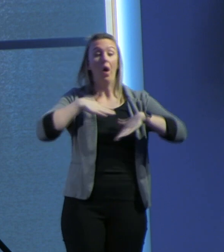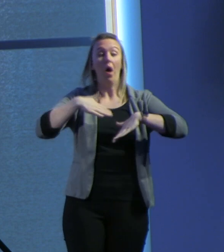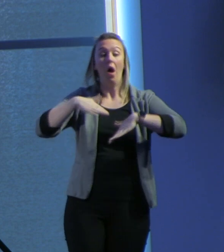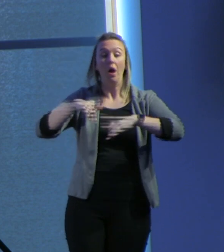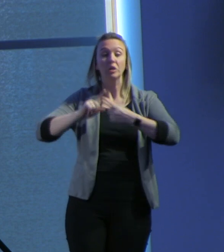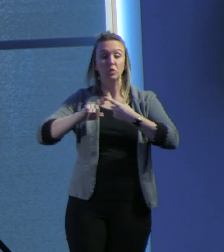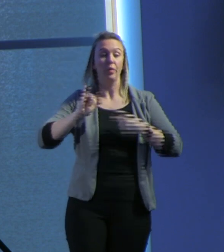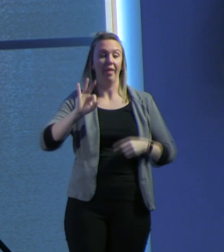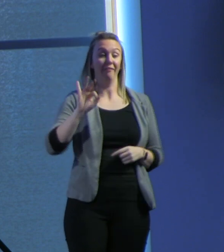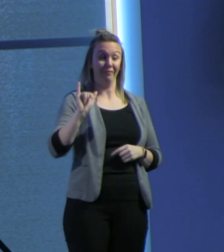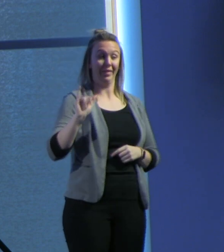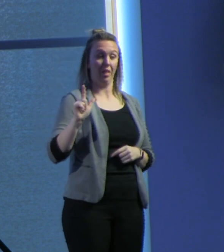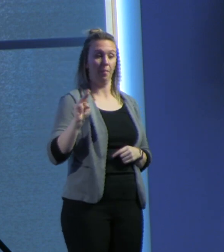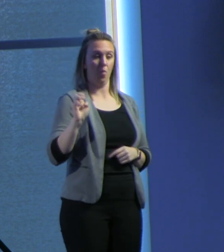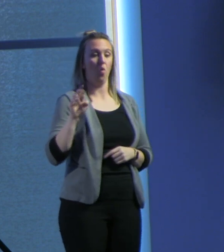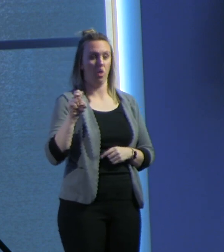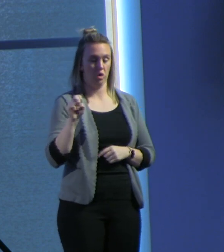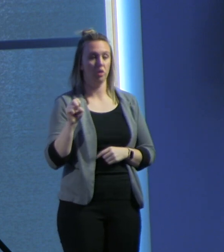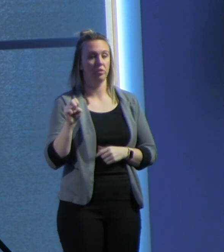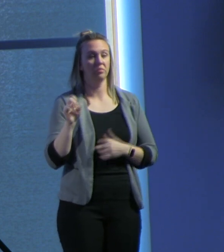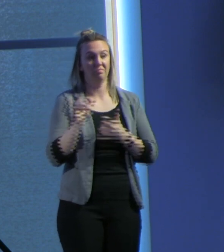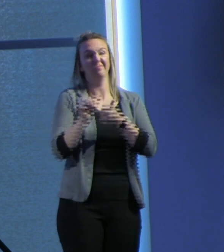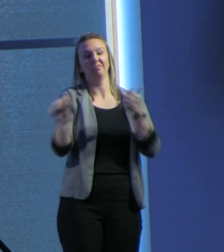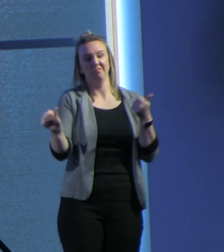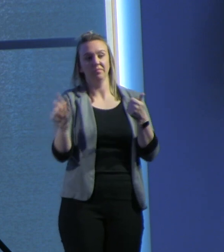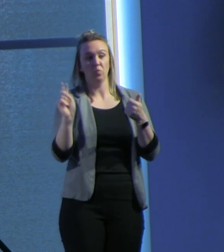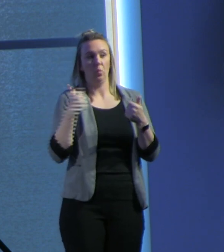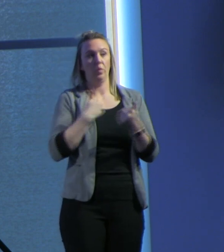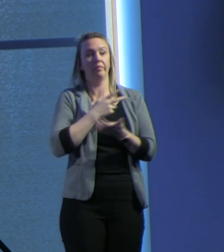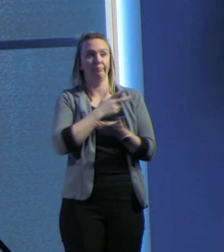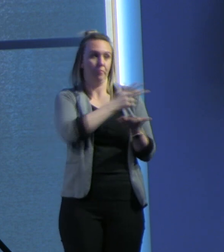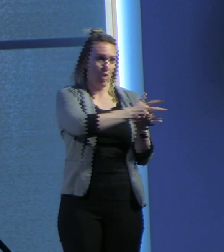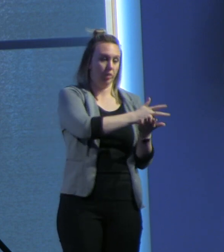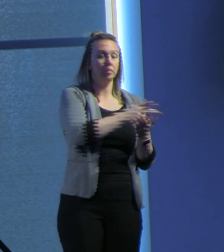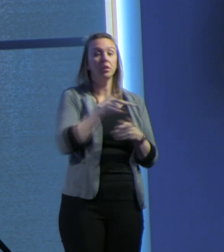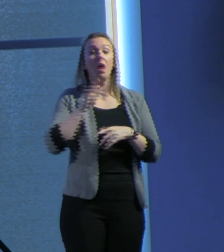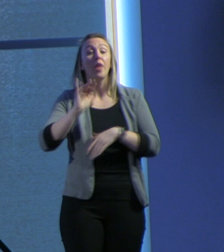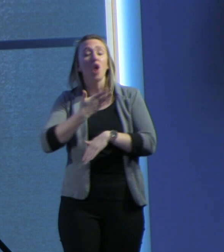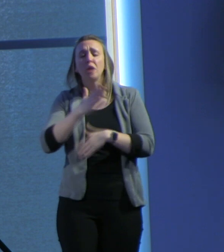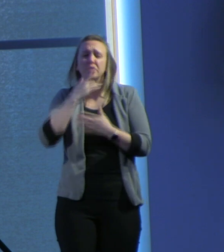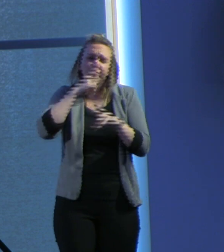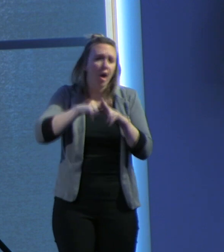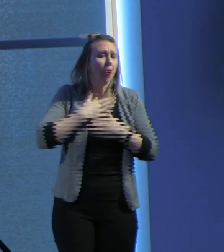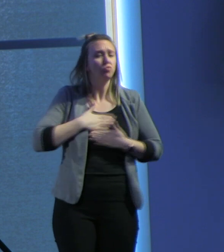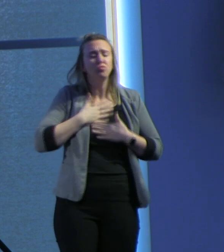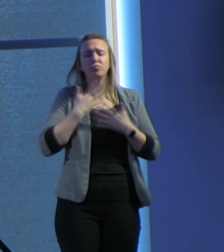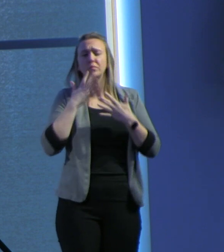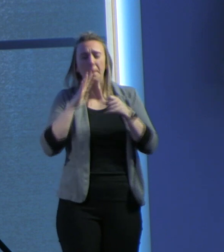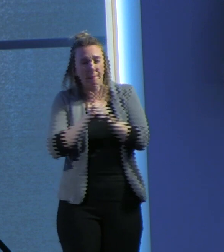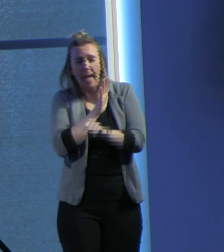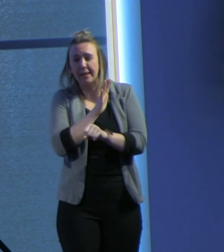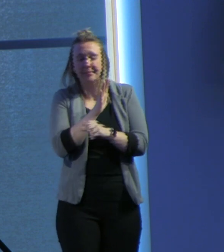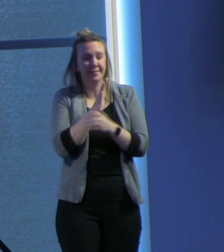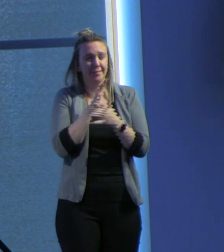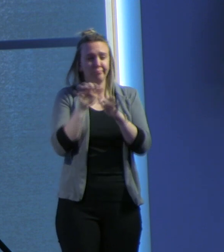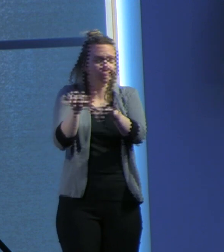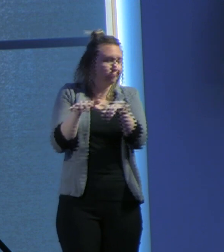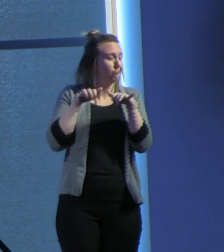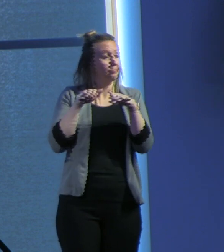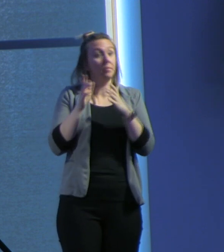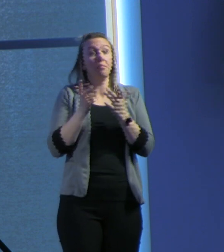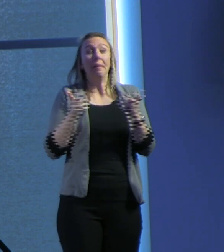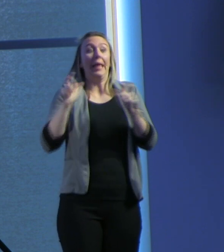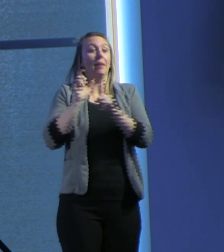where we had parked. We have a great time at the concert. It's packed in there. It's a huge moment for